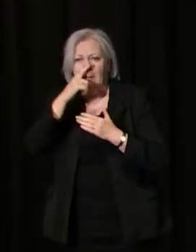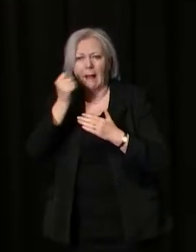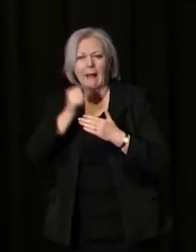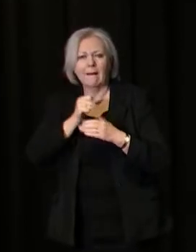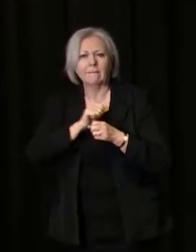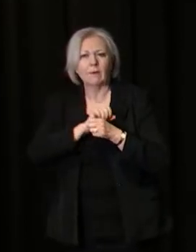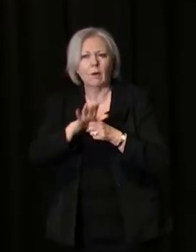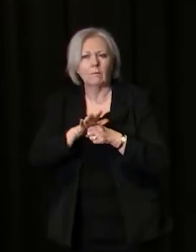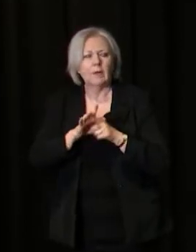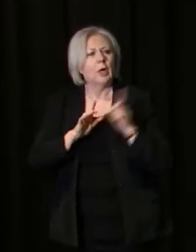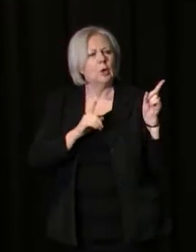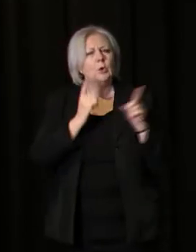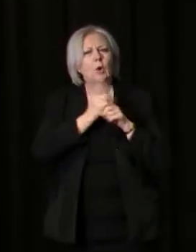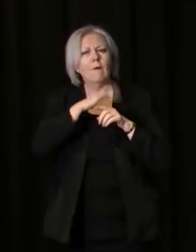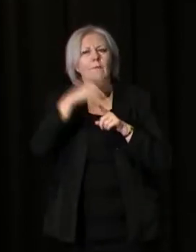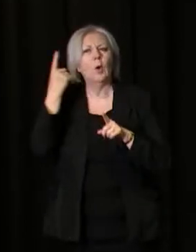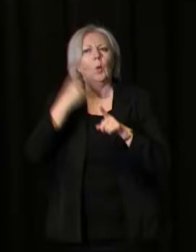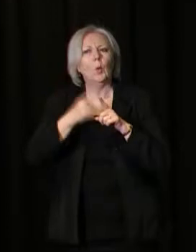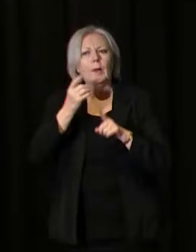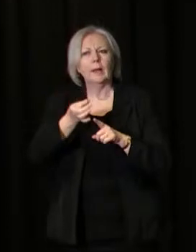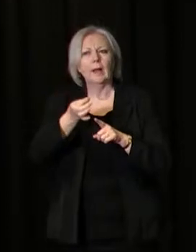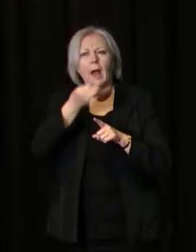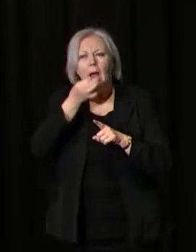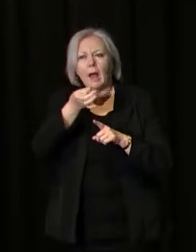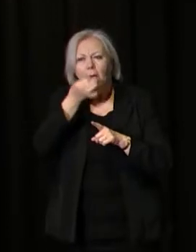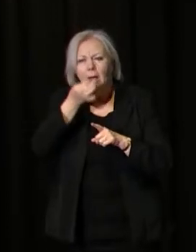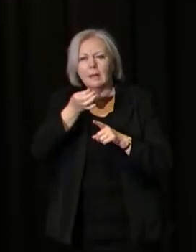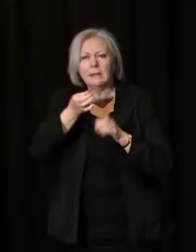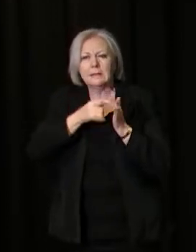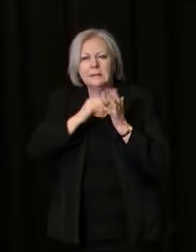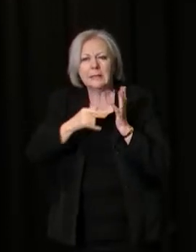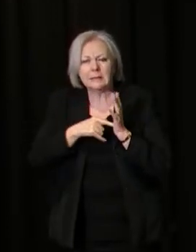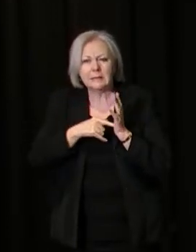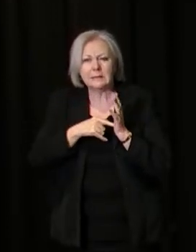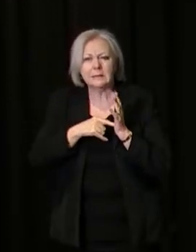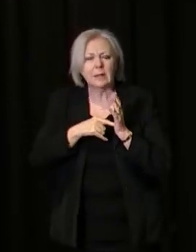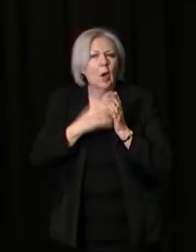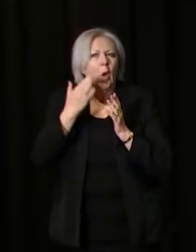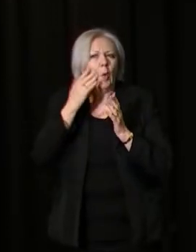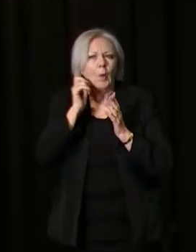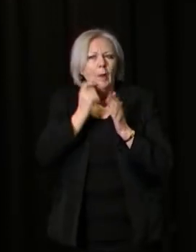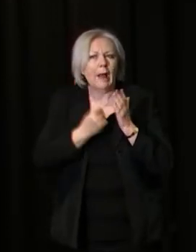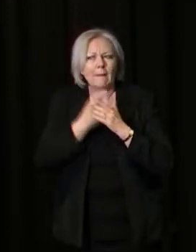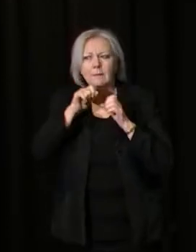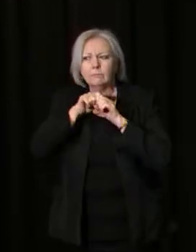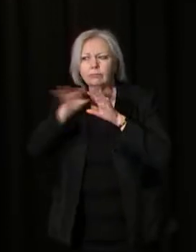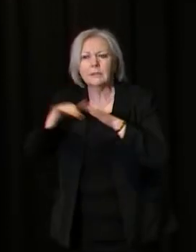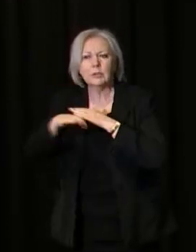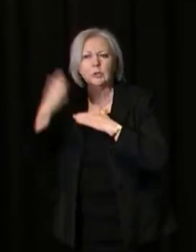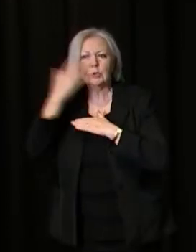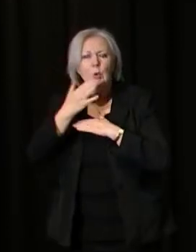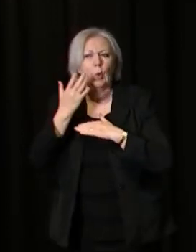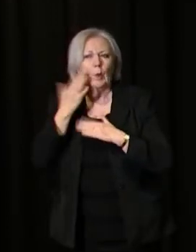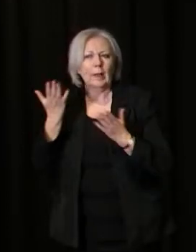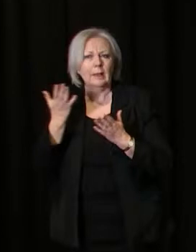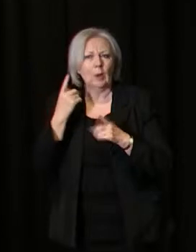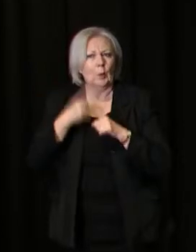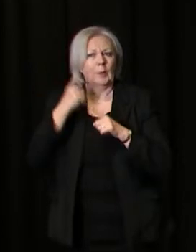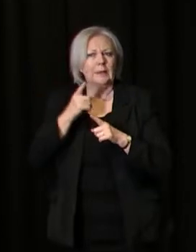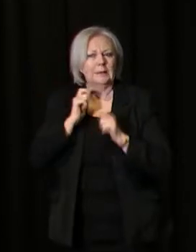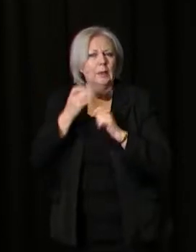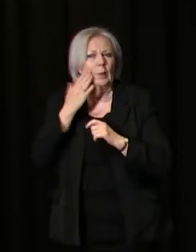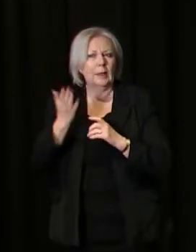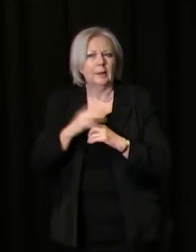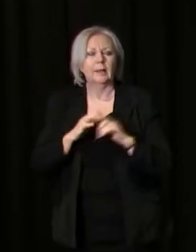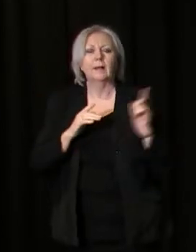antigen testing before. Is there any time frames on when we might start to see that being rolled out? Well, I've got, as the Premier's indicated, we're not